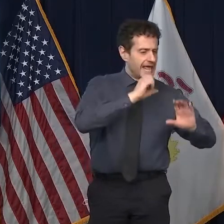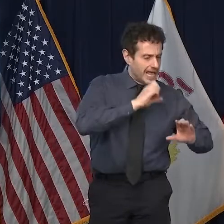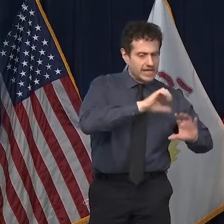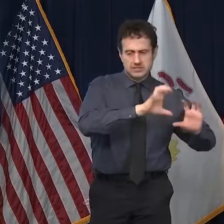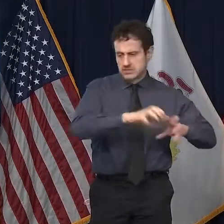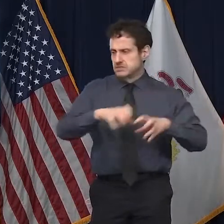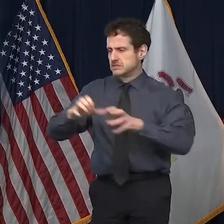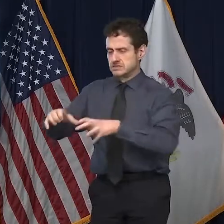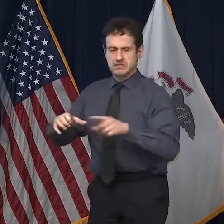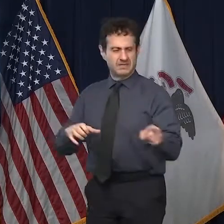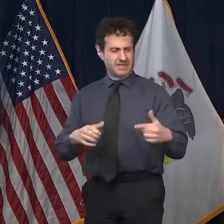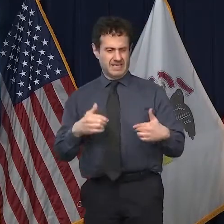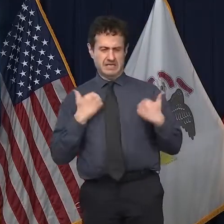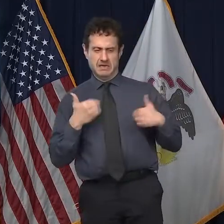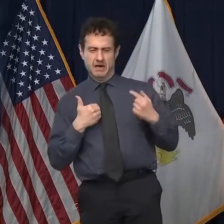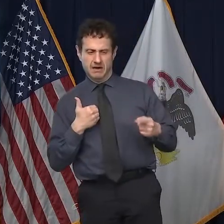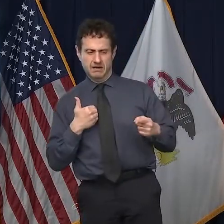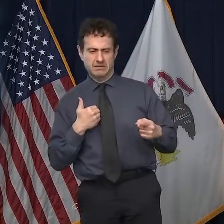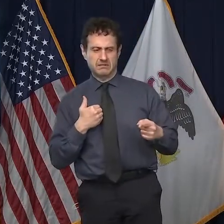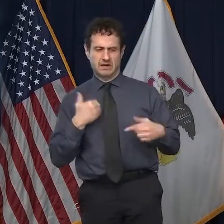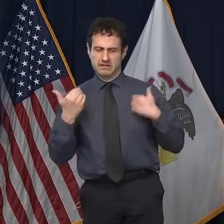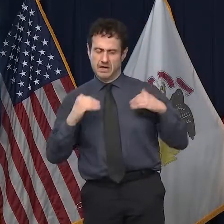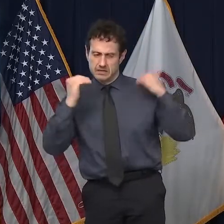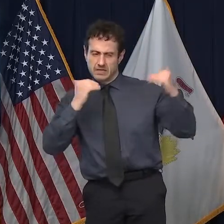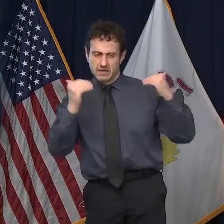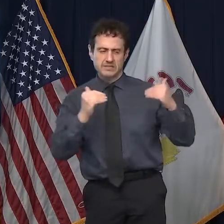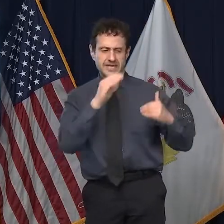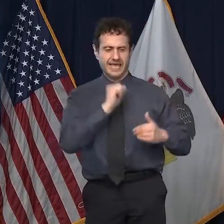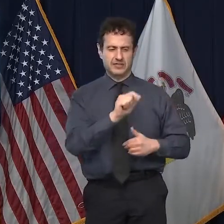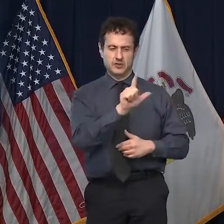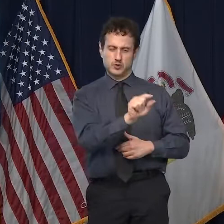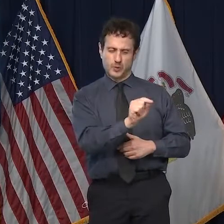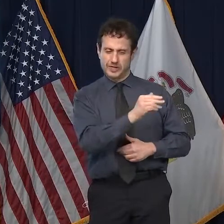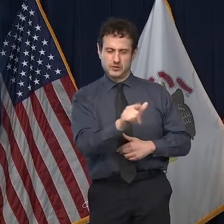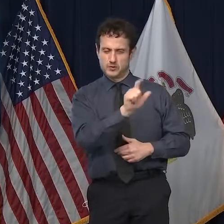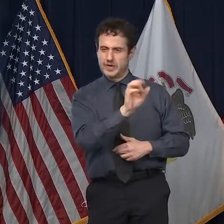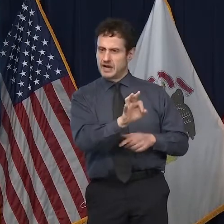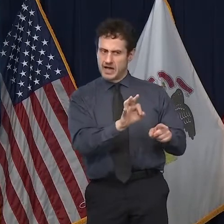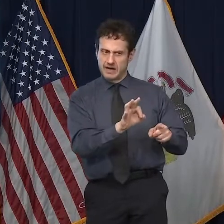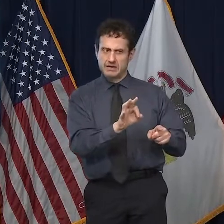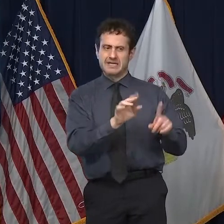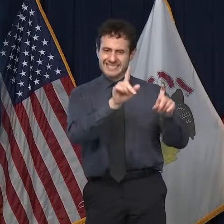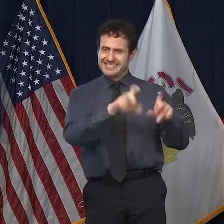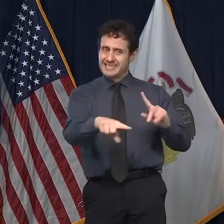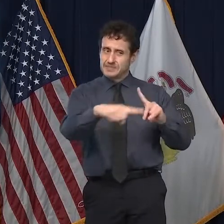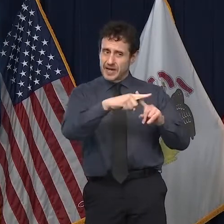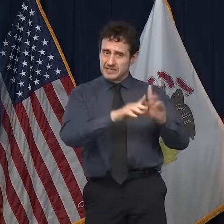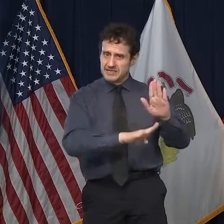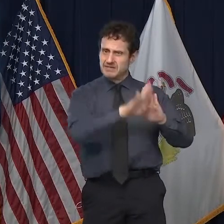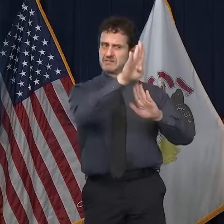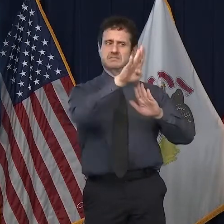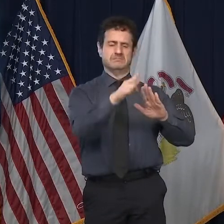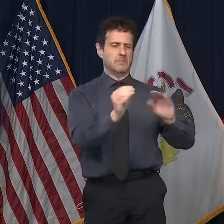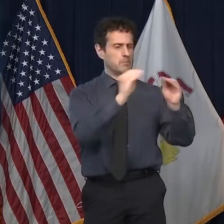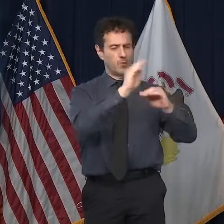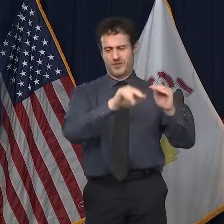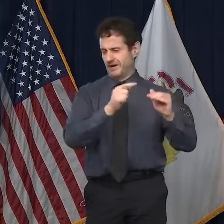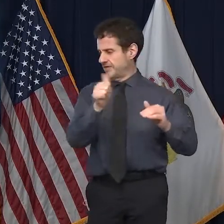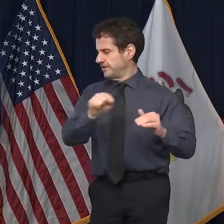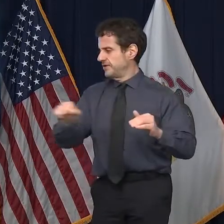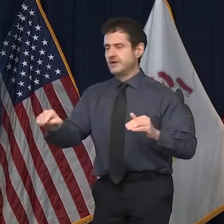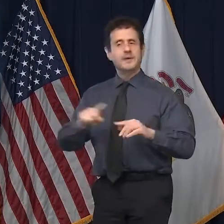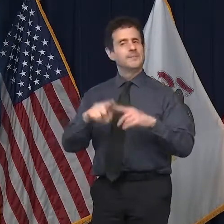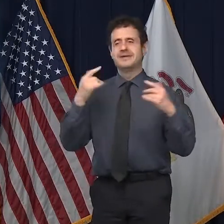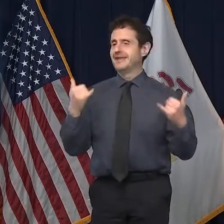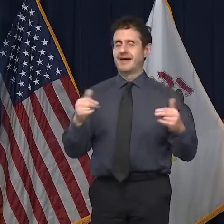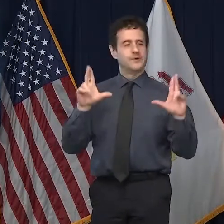the very youngest, essentially adults, testing positive so much. It's no longer the